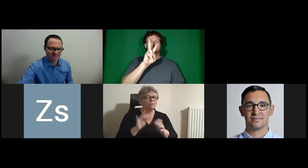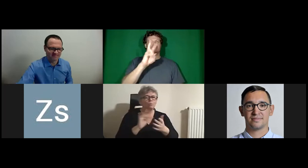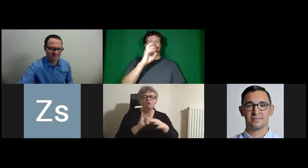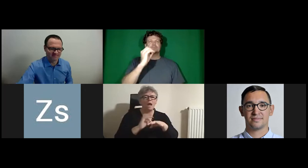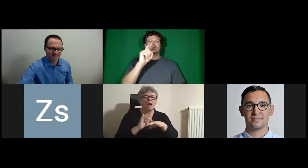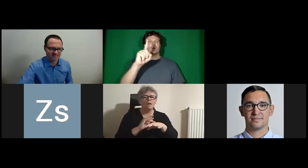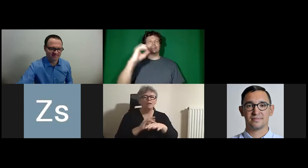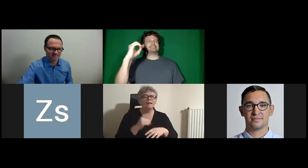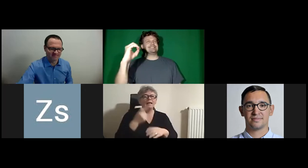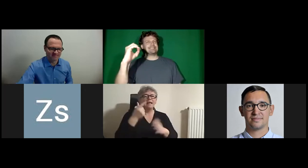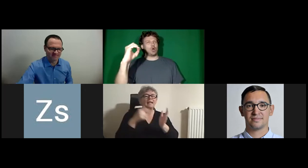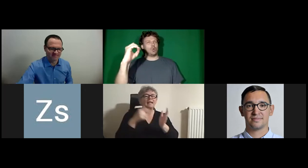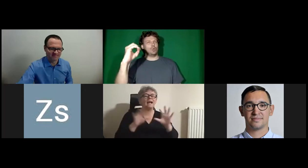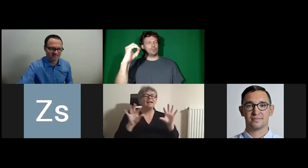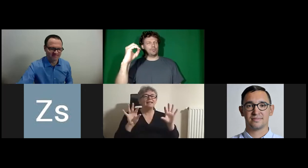In